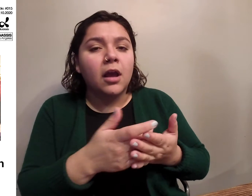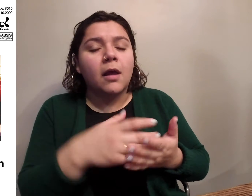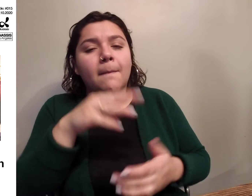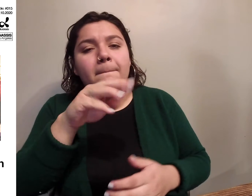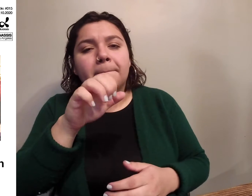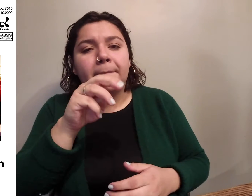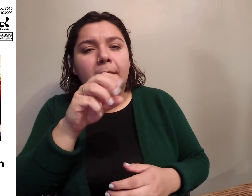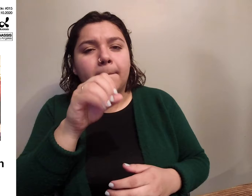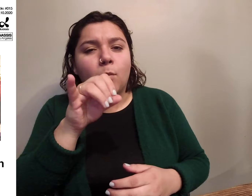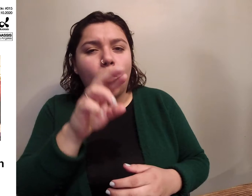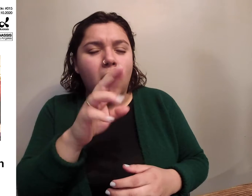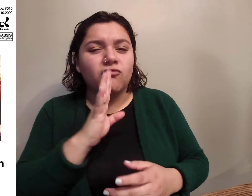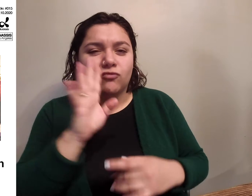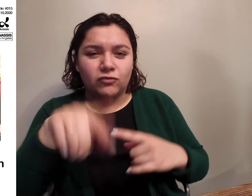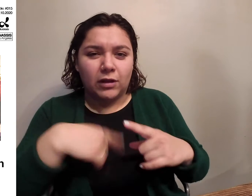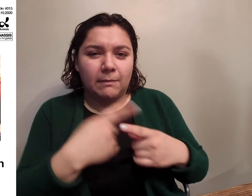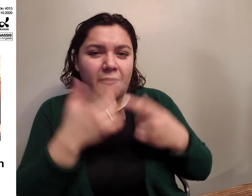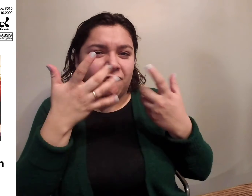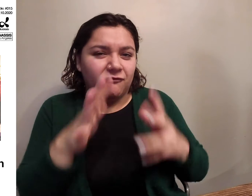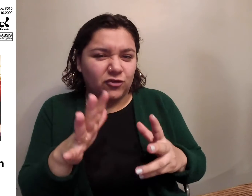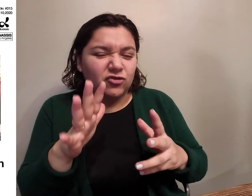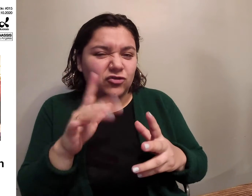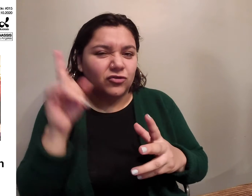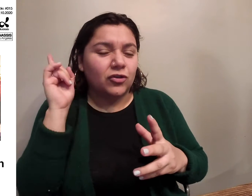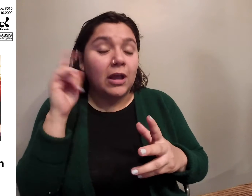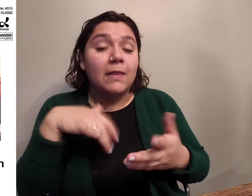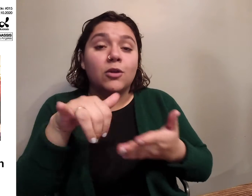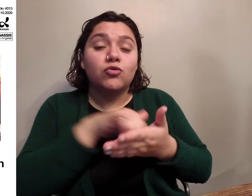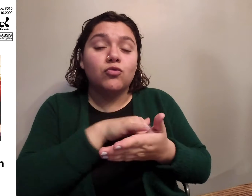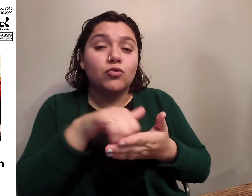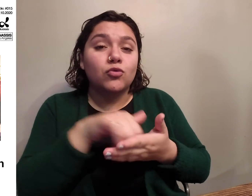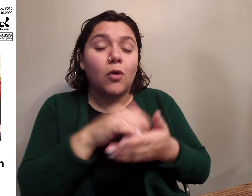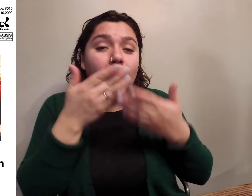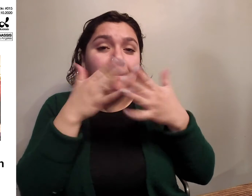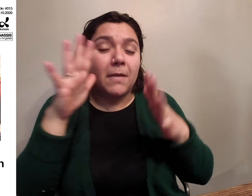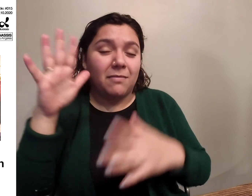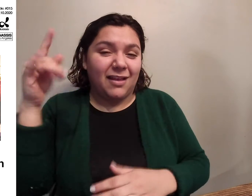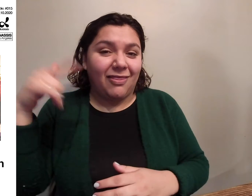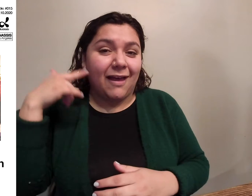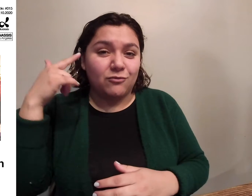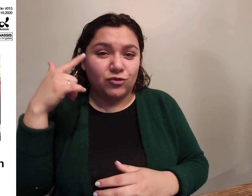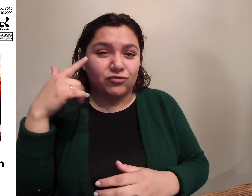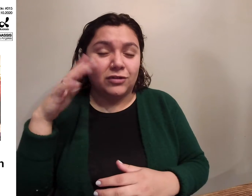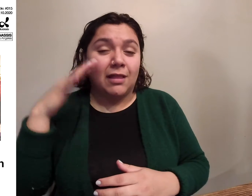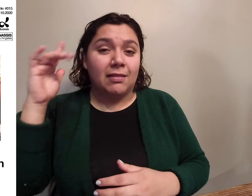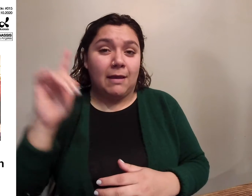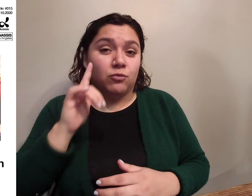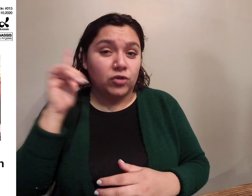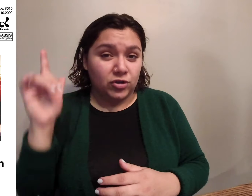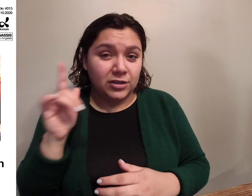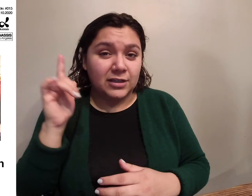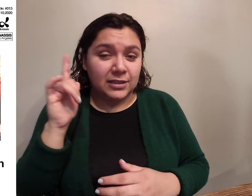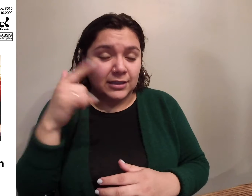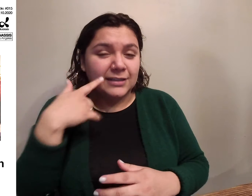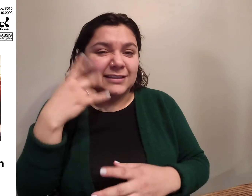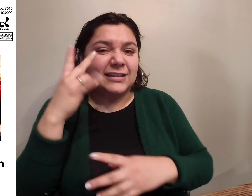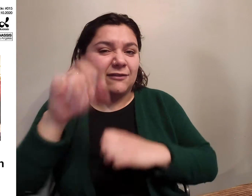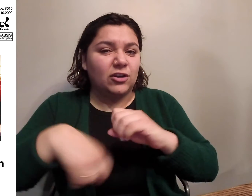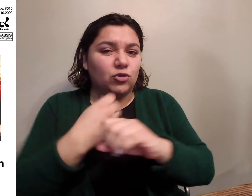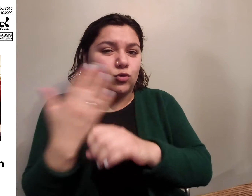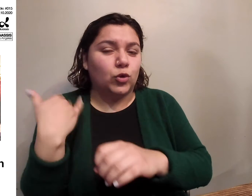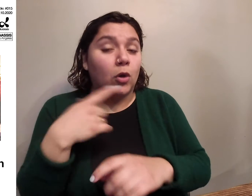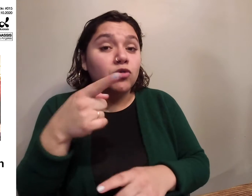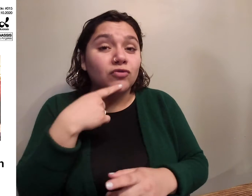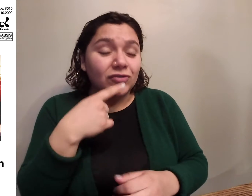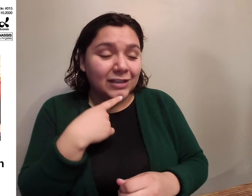to talk about at the New York Public Library some years ago already, composed, you said in it, I